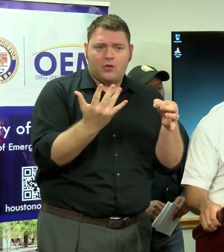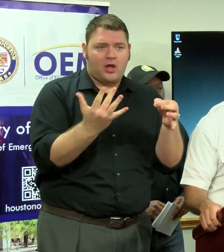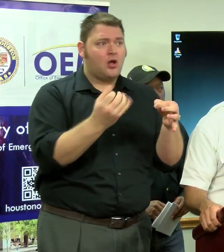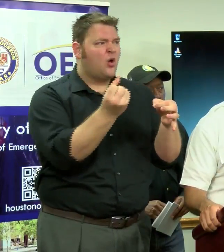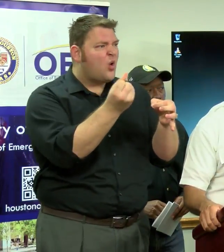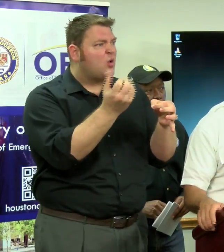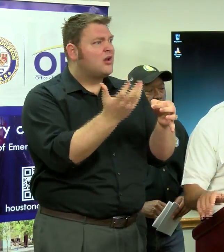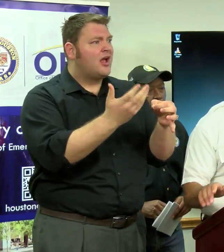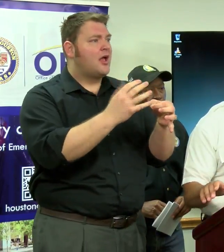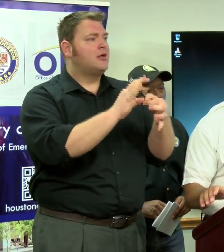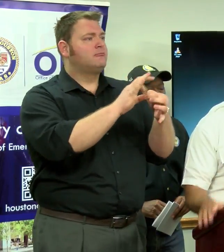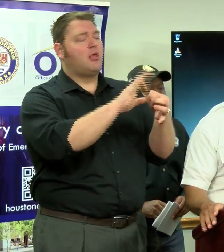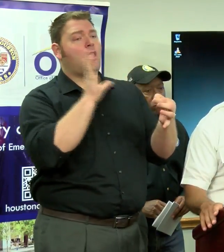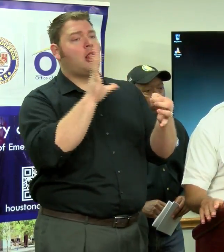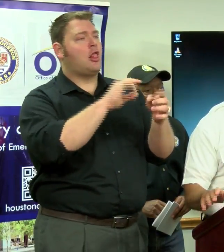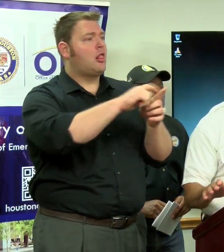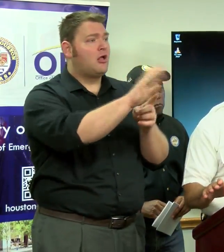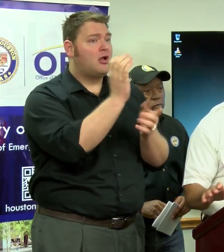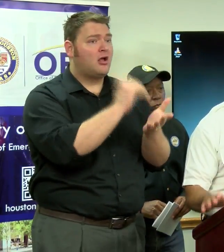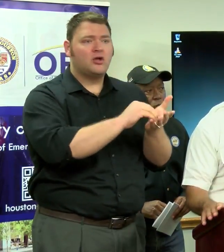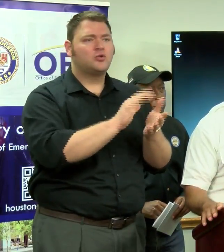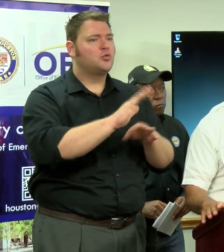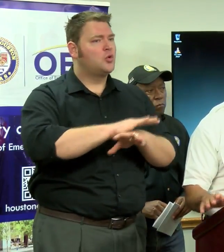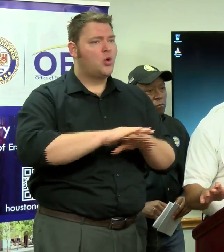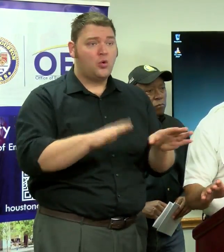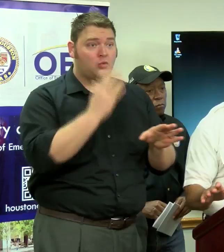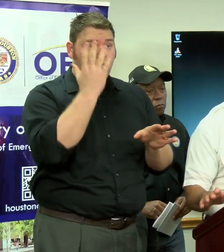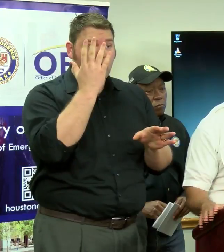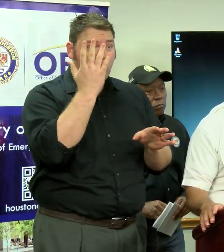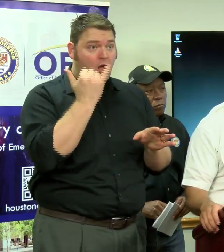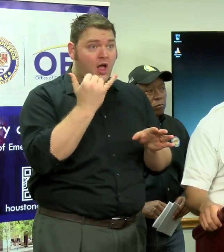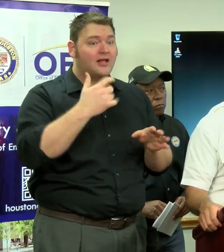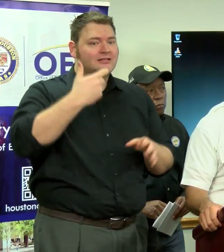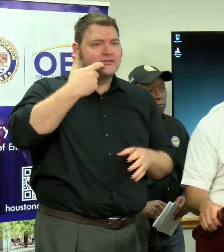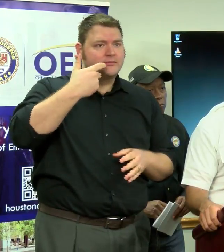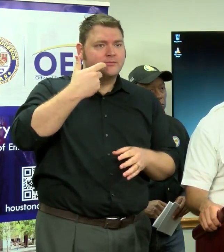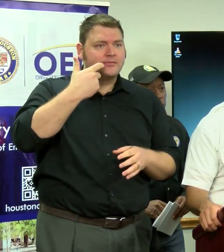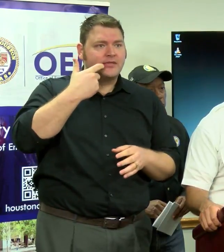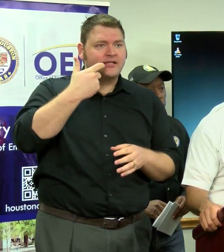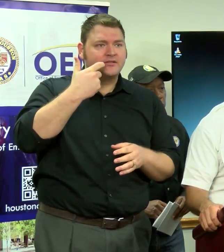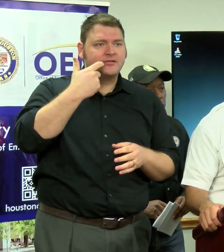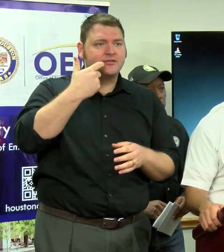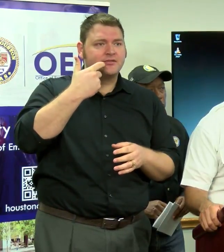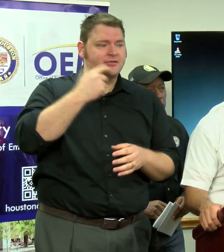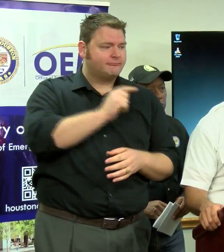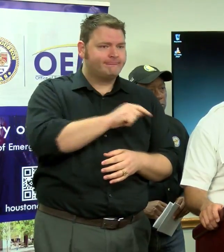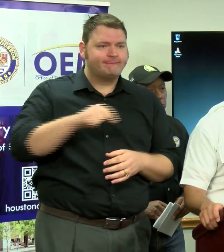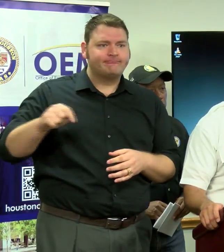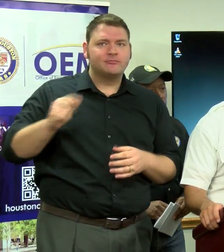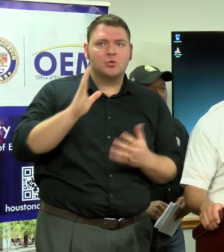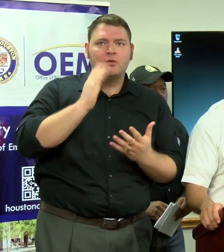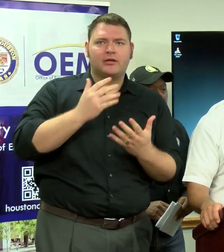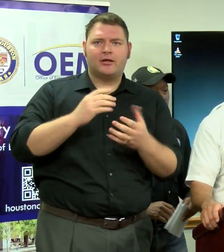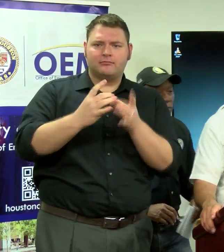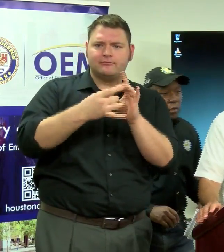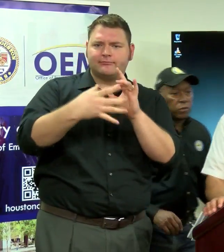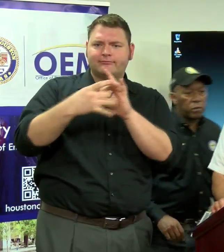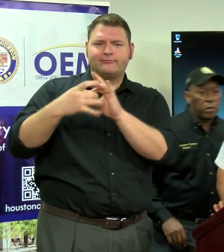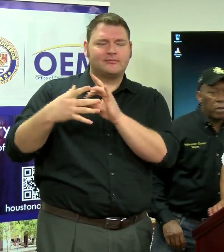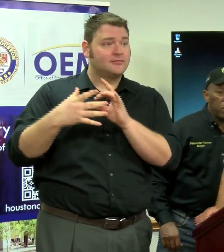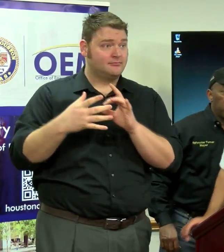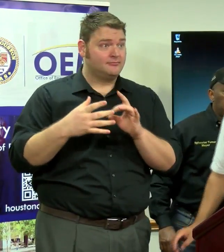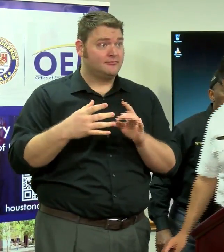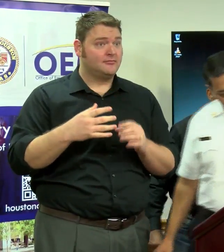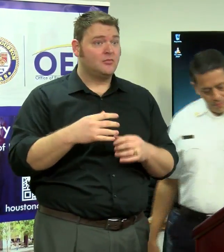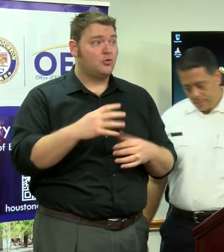numbers. So if you call 911, stay on the line, and we will address your issue. Thanks. Thanks.